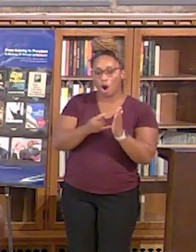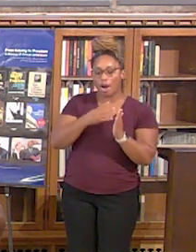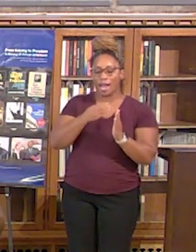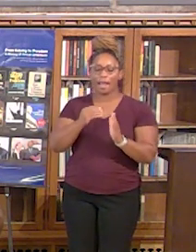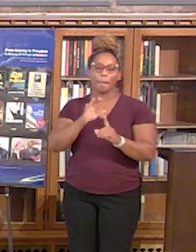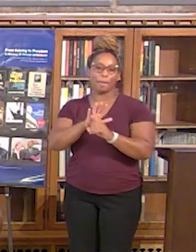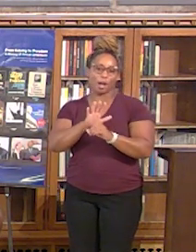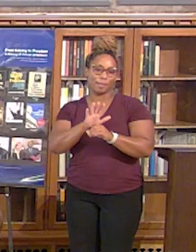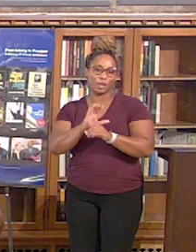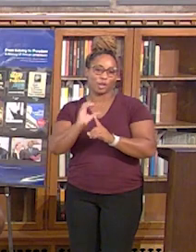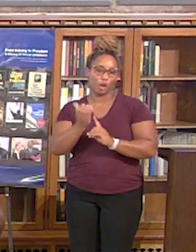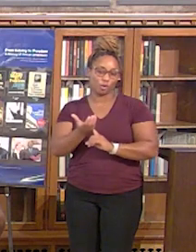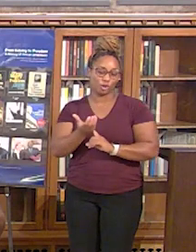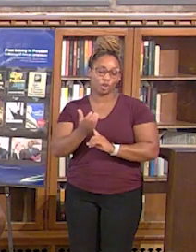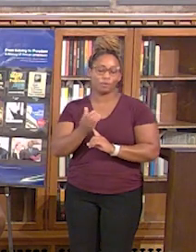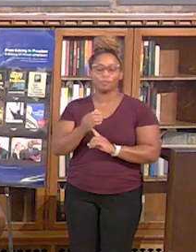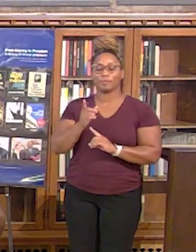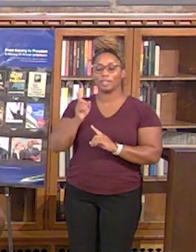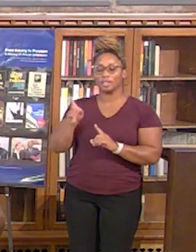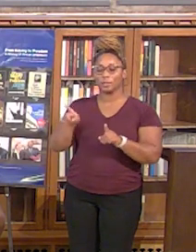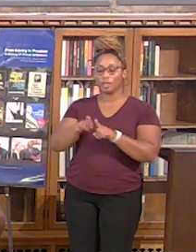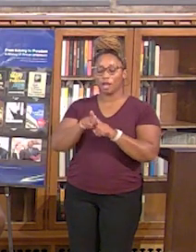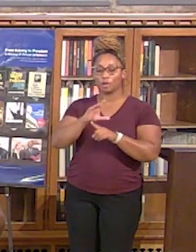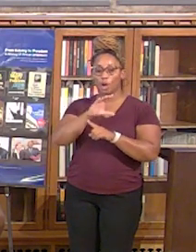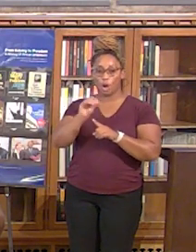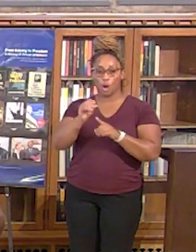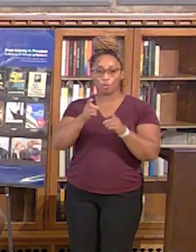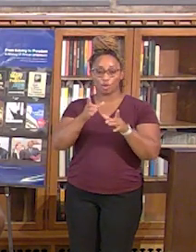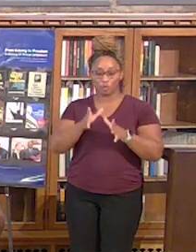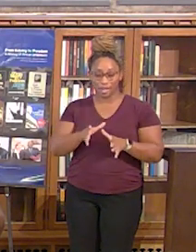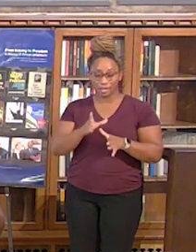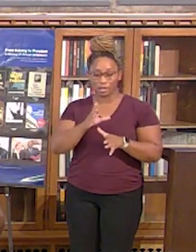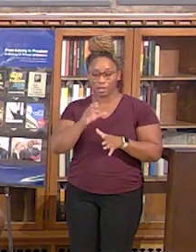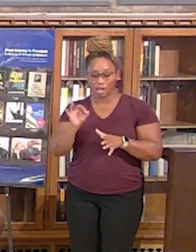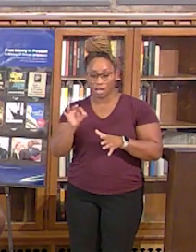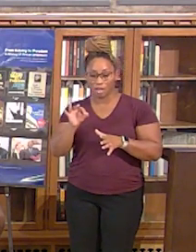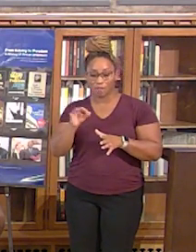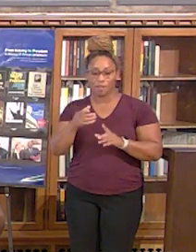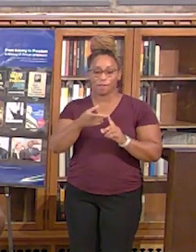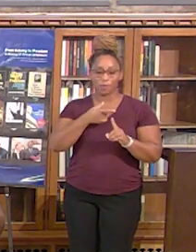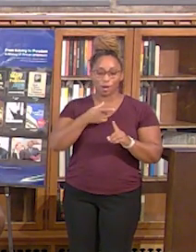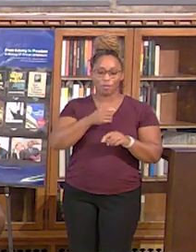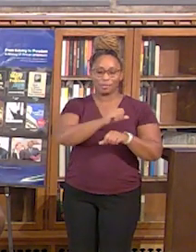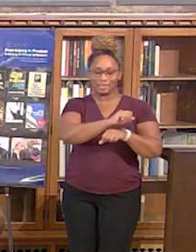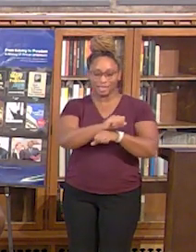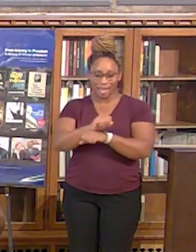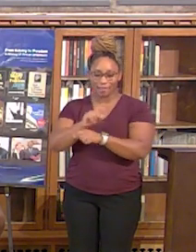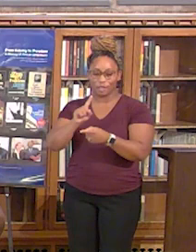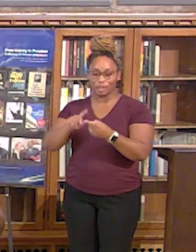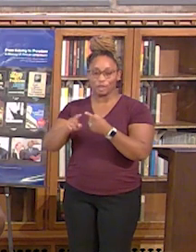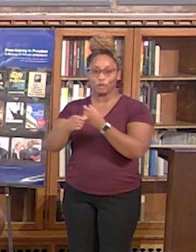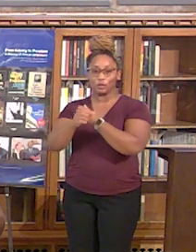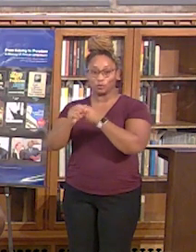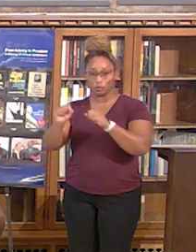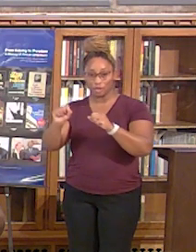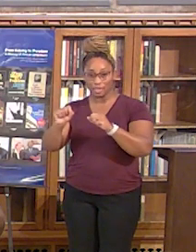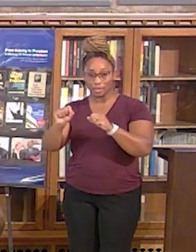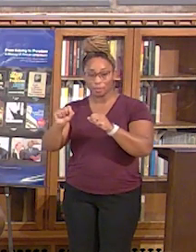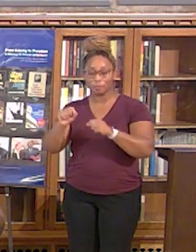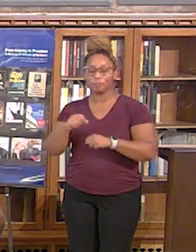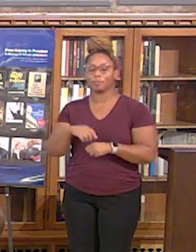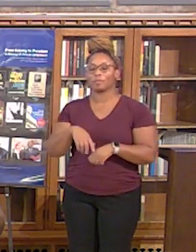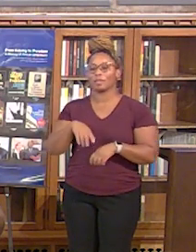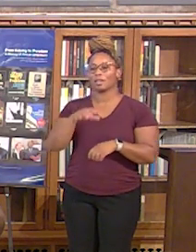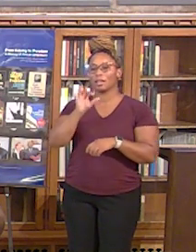popular culture she was also the co-director of the From Slavery to Freedom Franklin